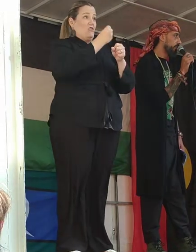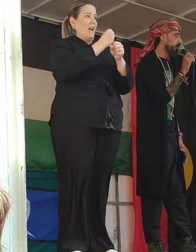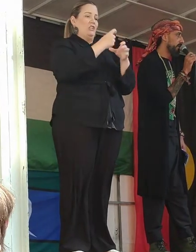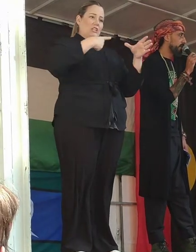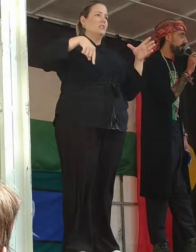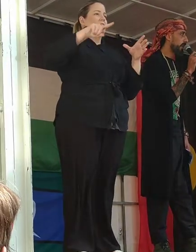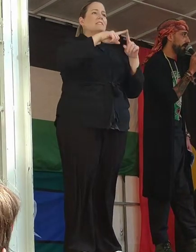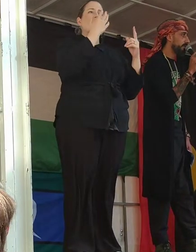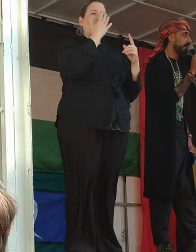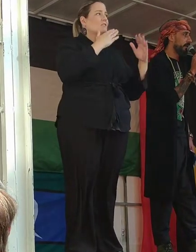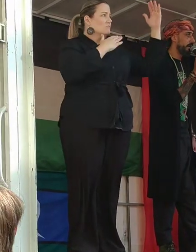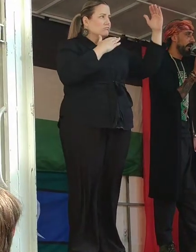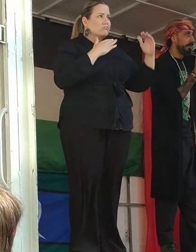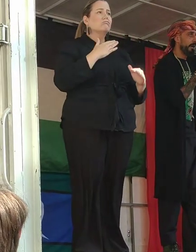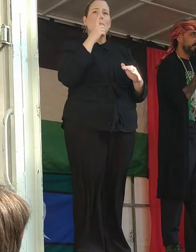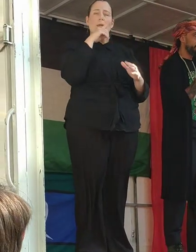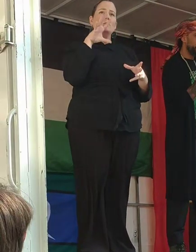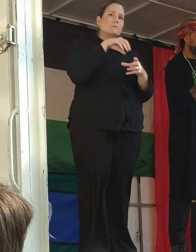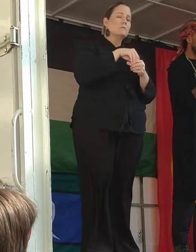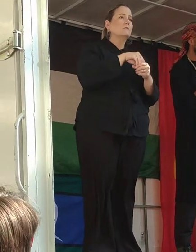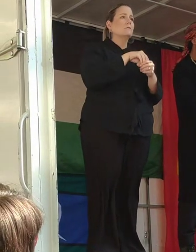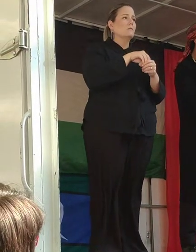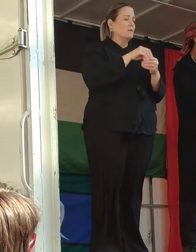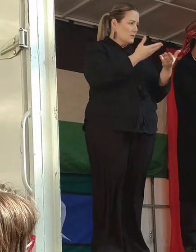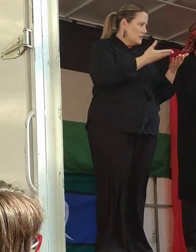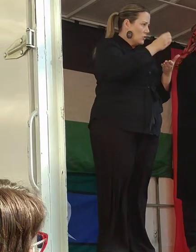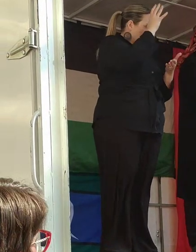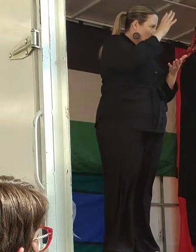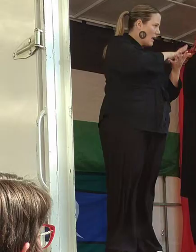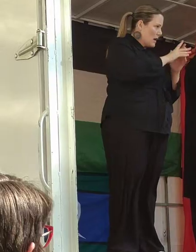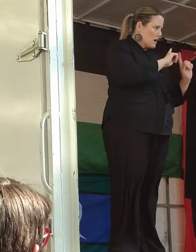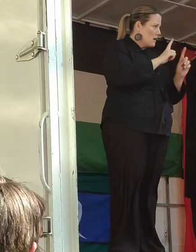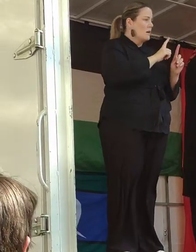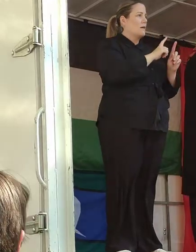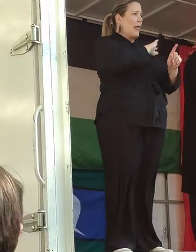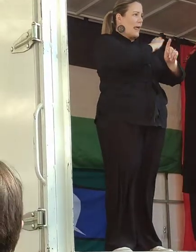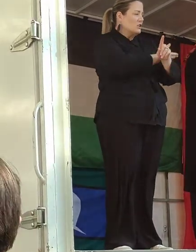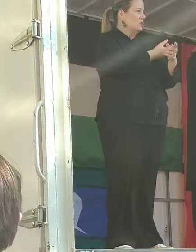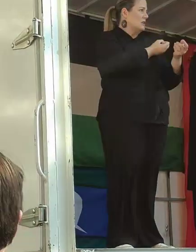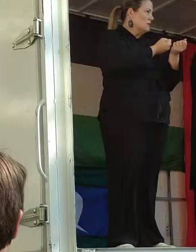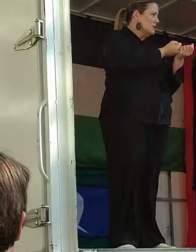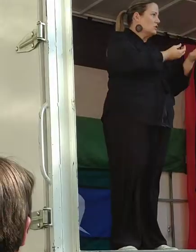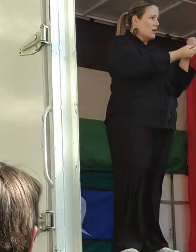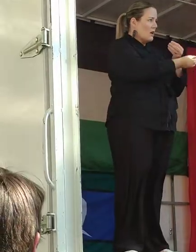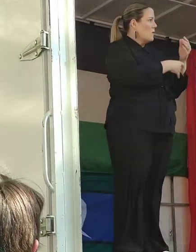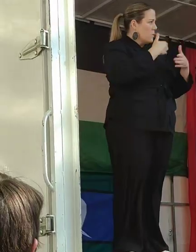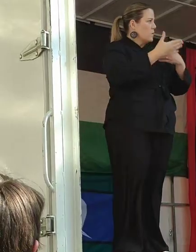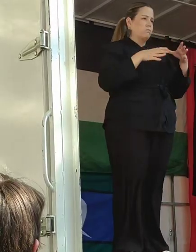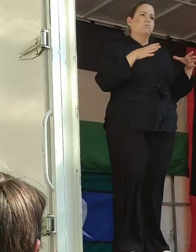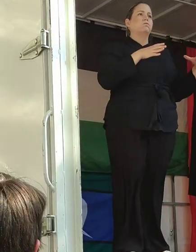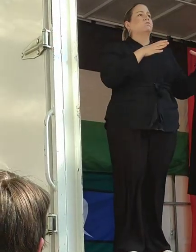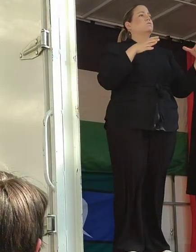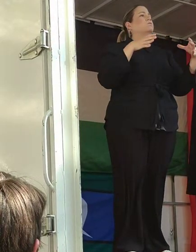ages, from all generations coming together, passing on the knowledge, passing on the energy, and we are all